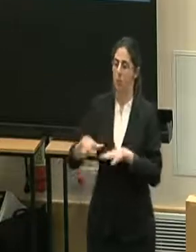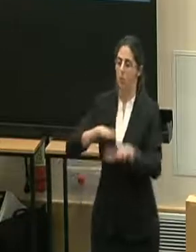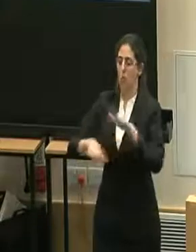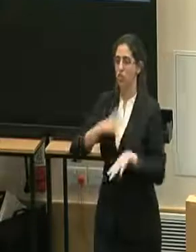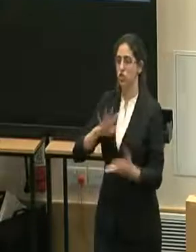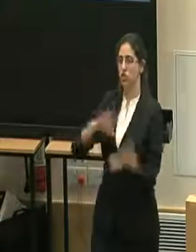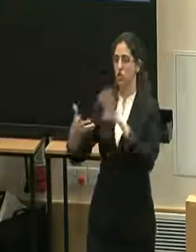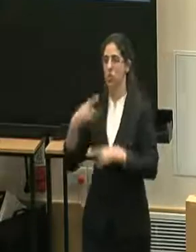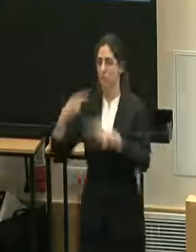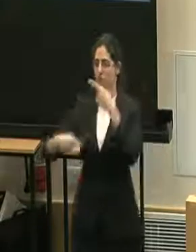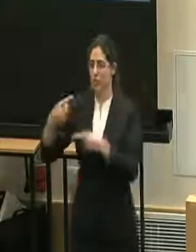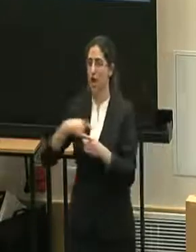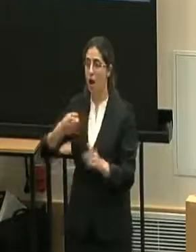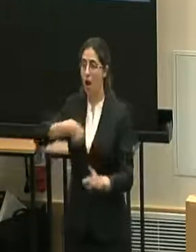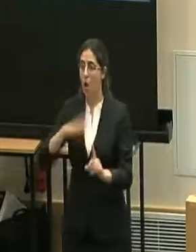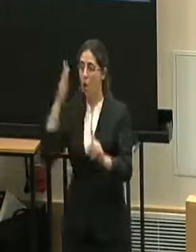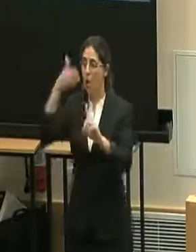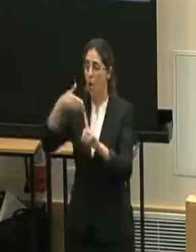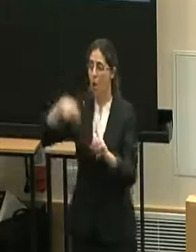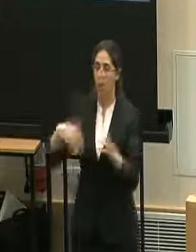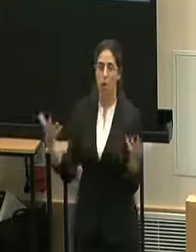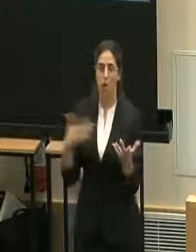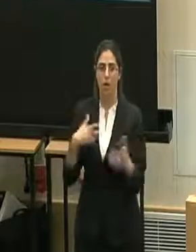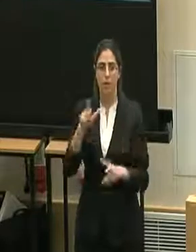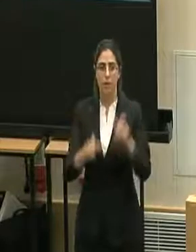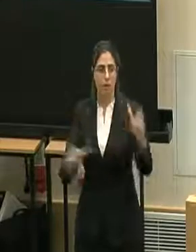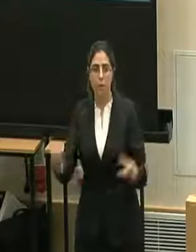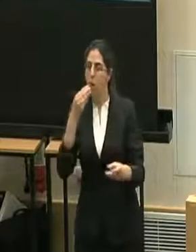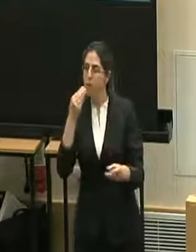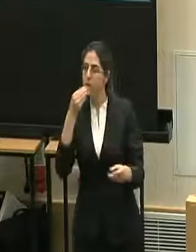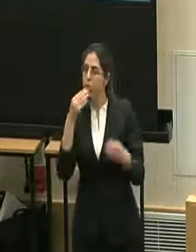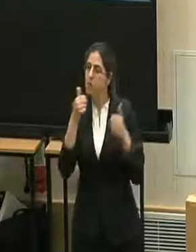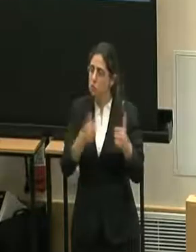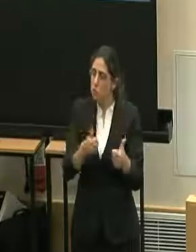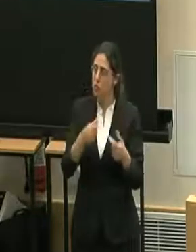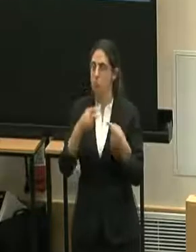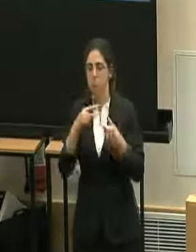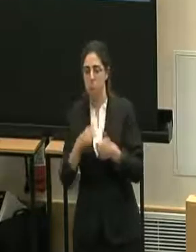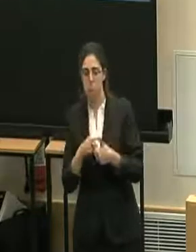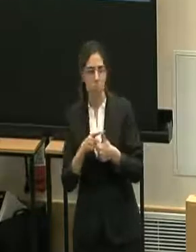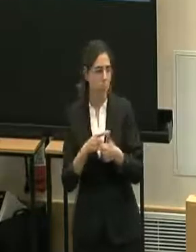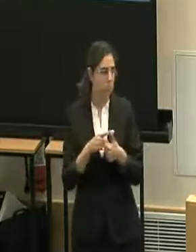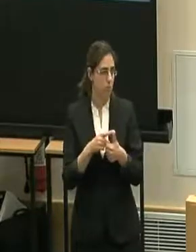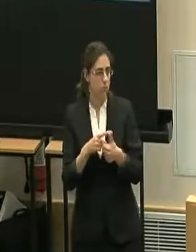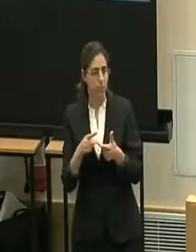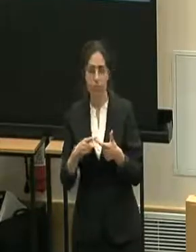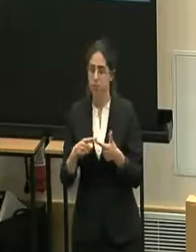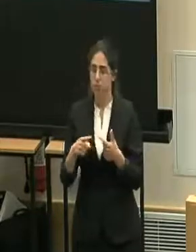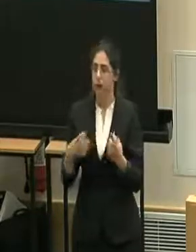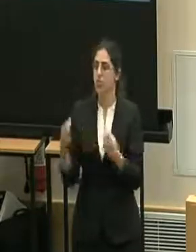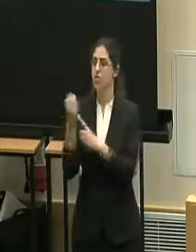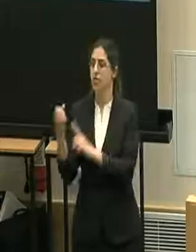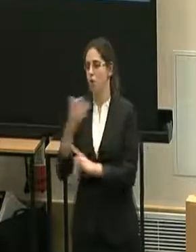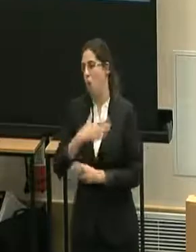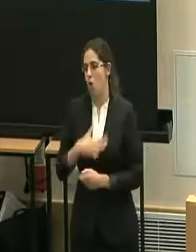which is to say the aim here is to get people well-nourished, have to be able to achieve what they